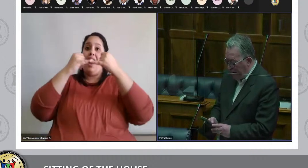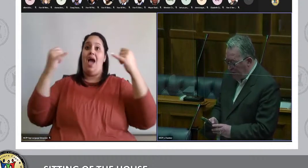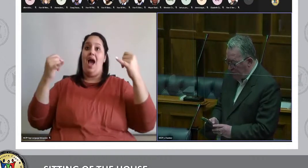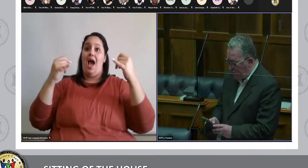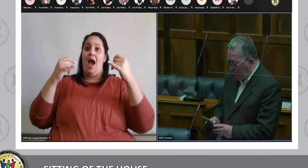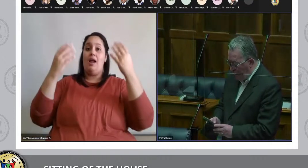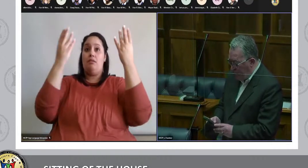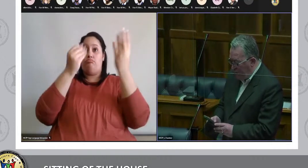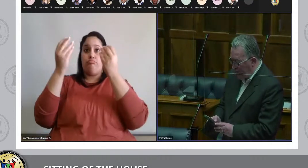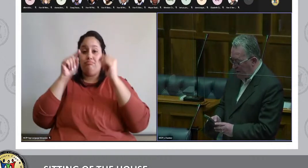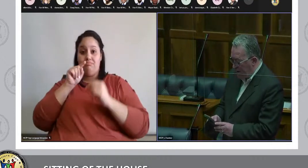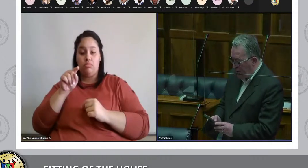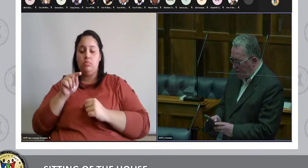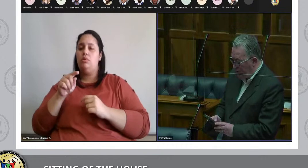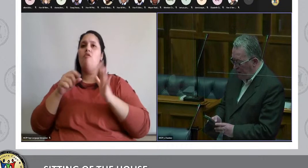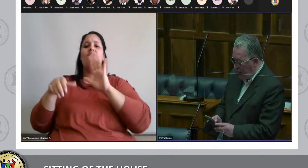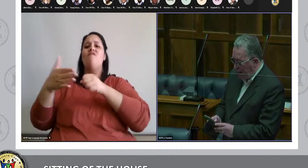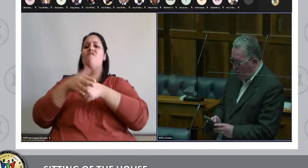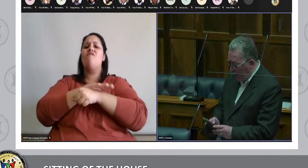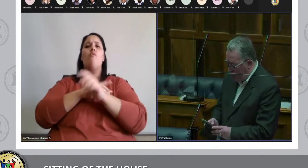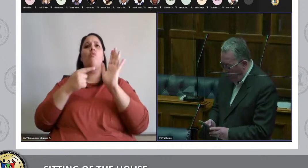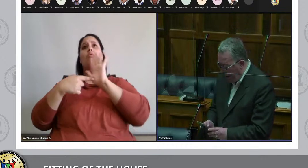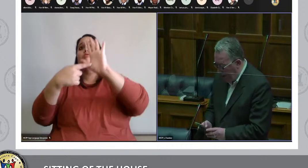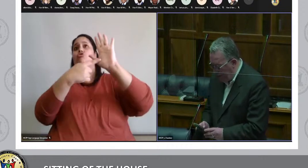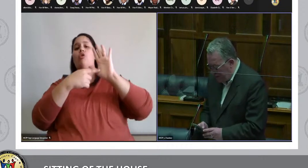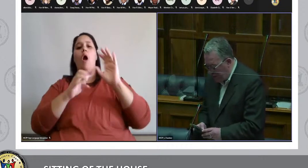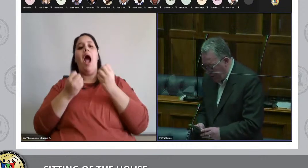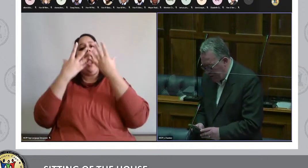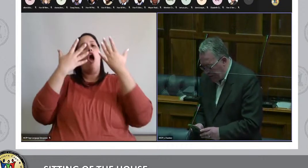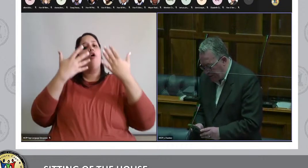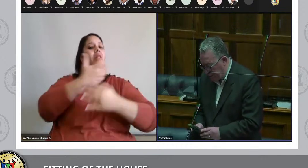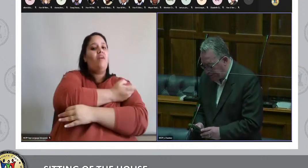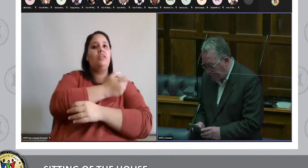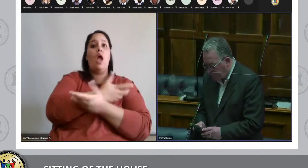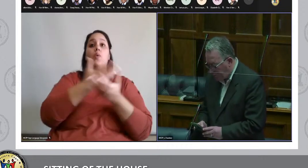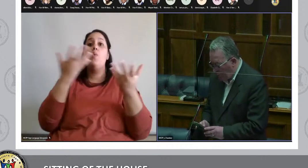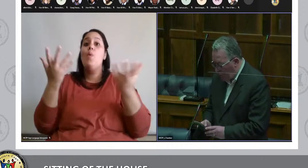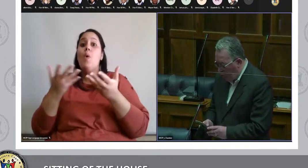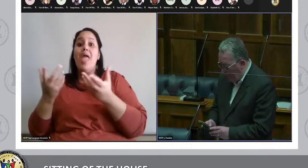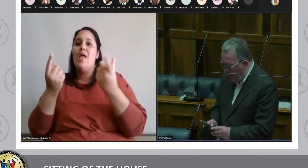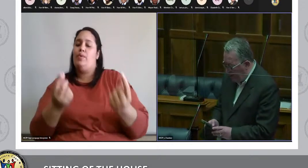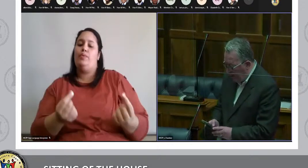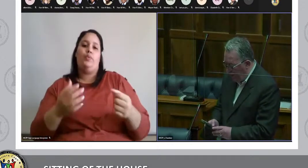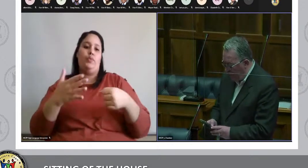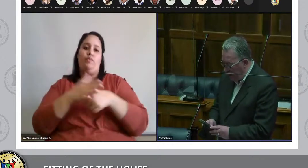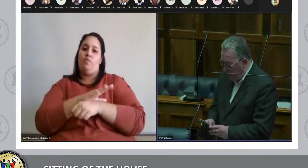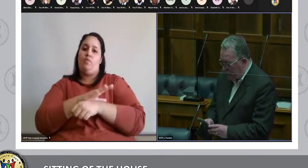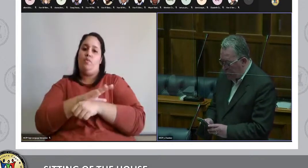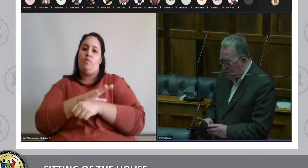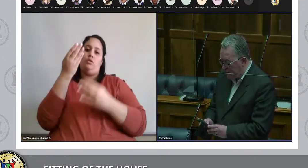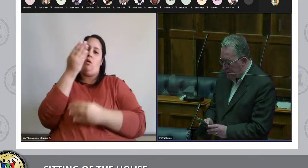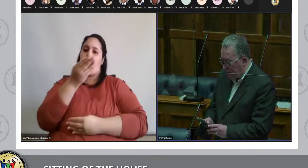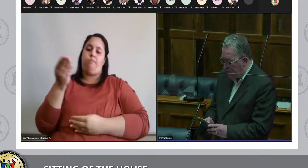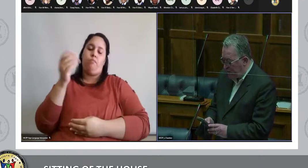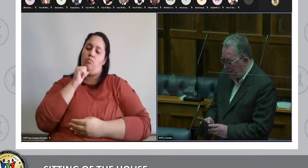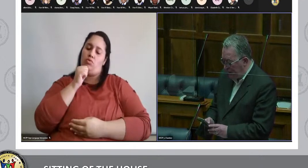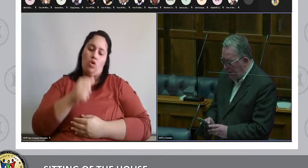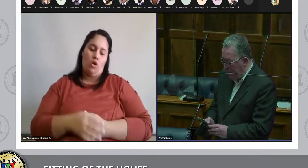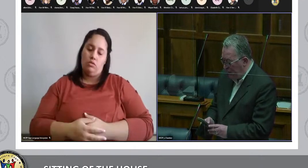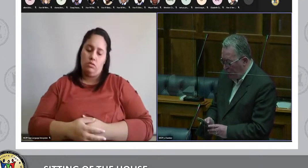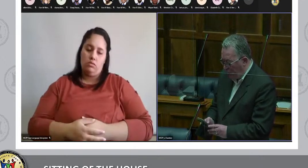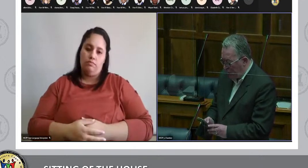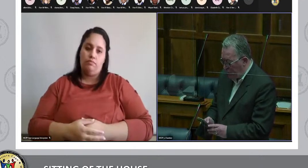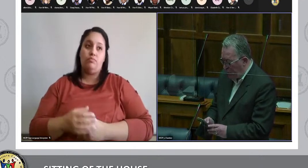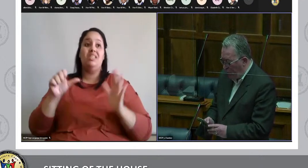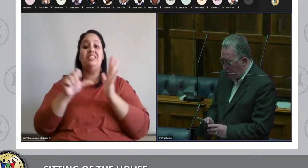no indications of how many vaccinations and when and where these have been done. When we hear of an average of 6,000 a